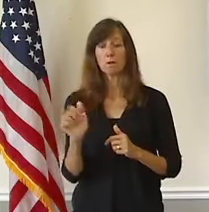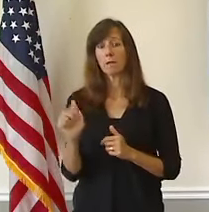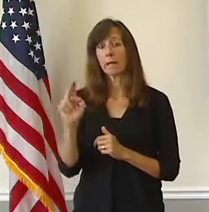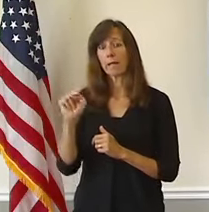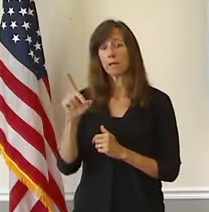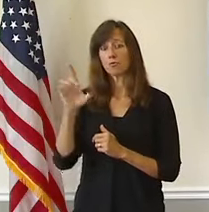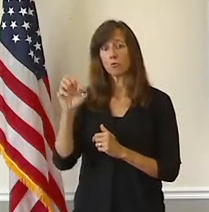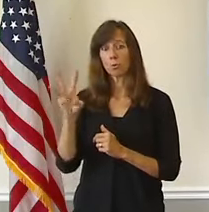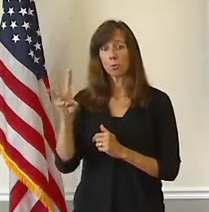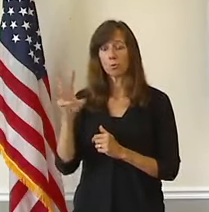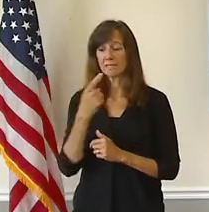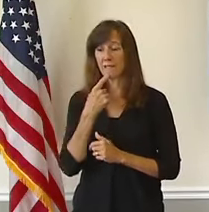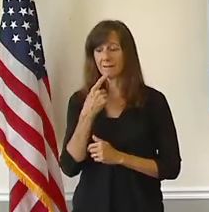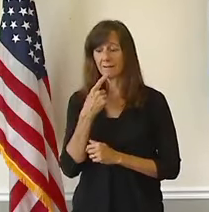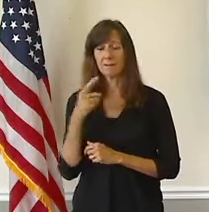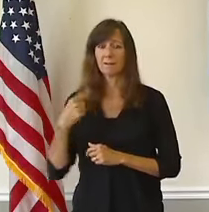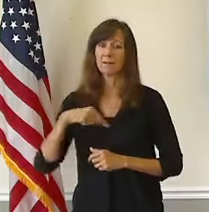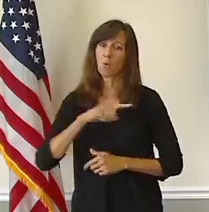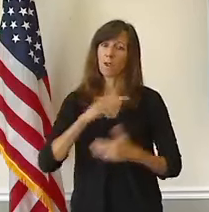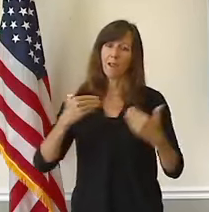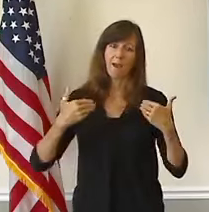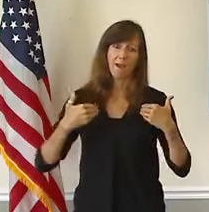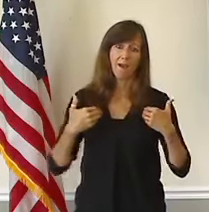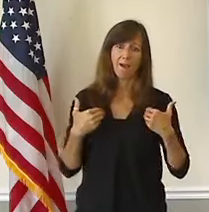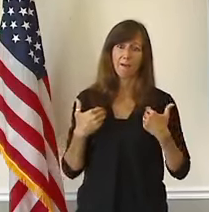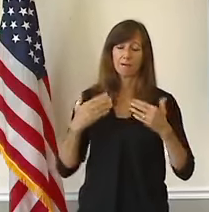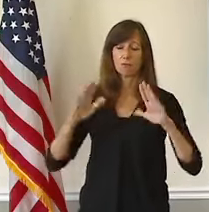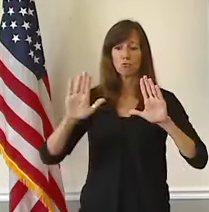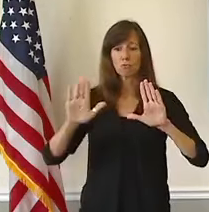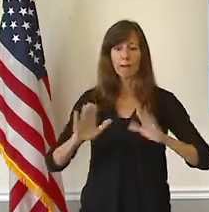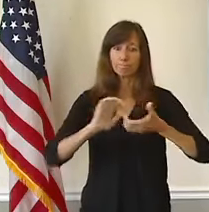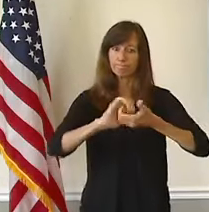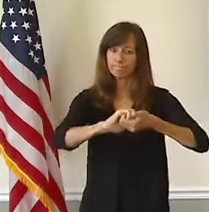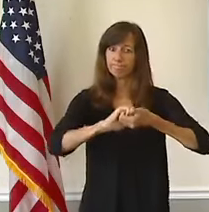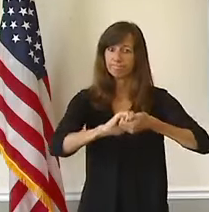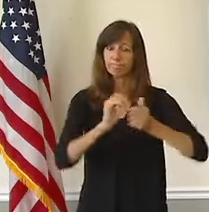mentioned, we had a great interaction with our, and still do,